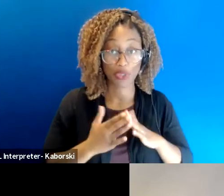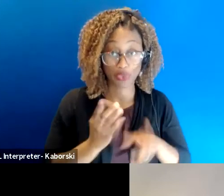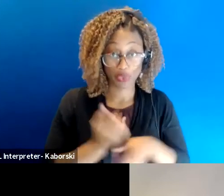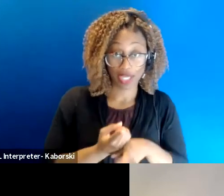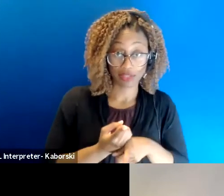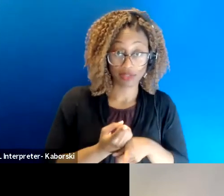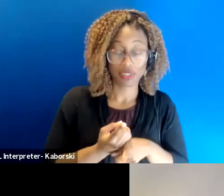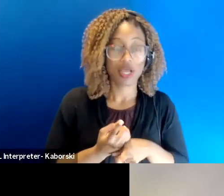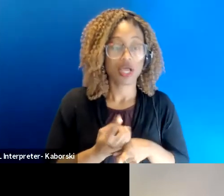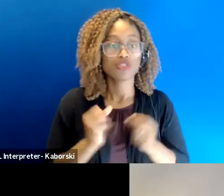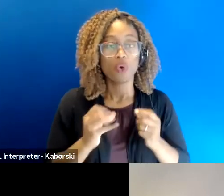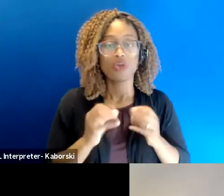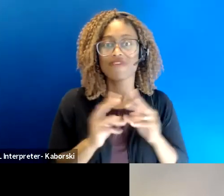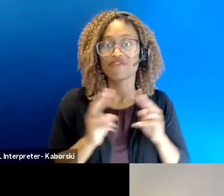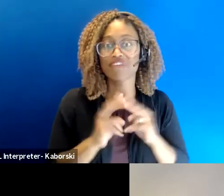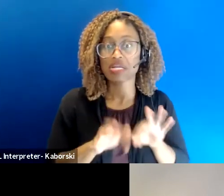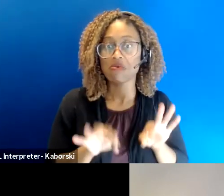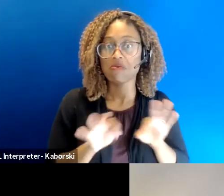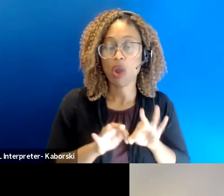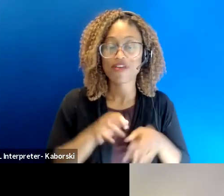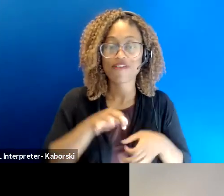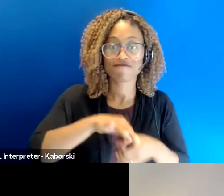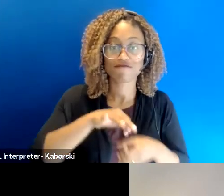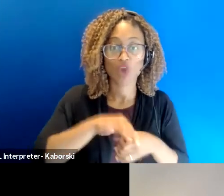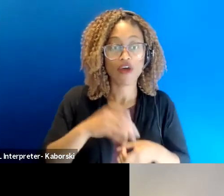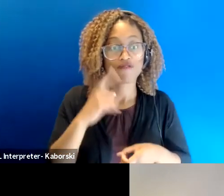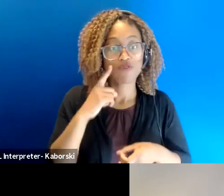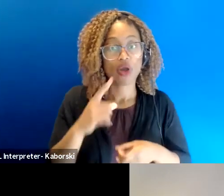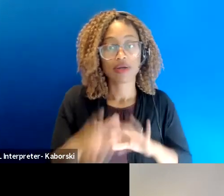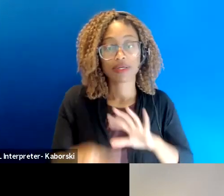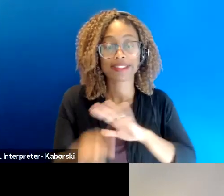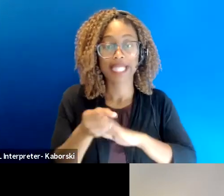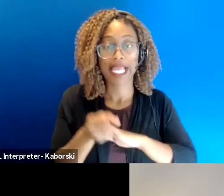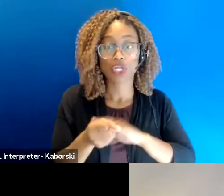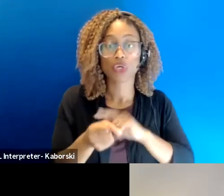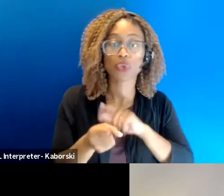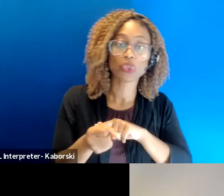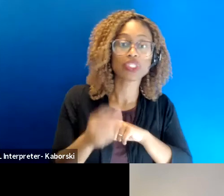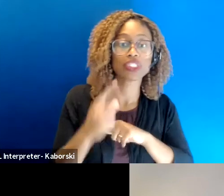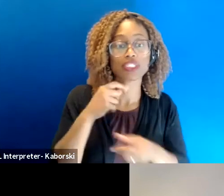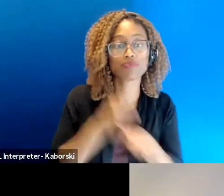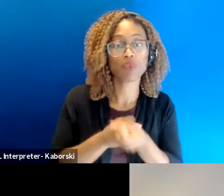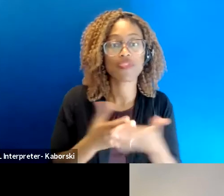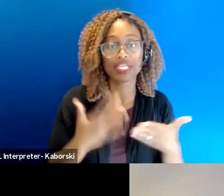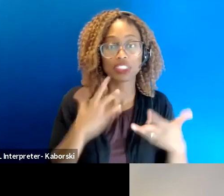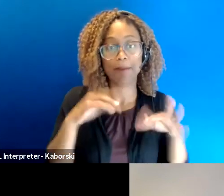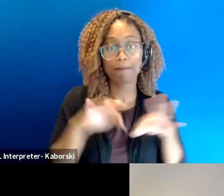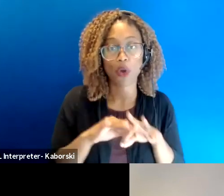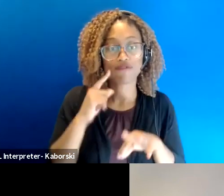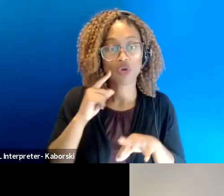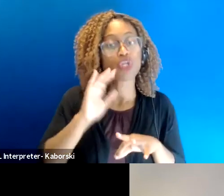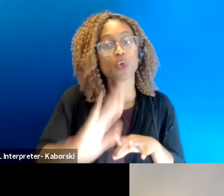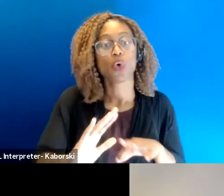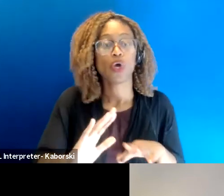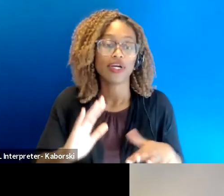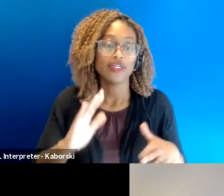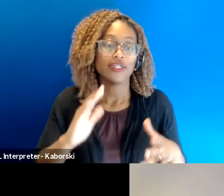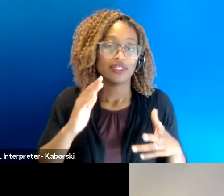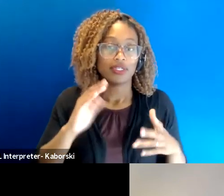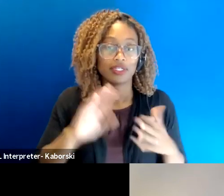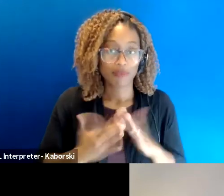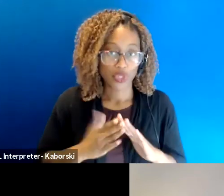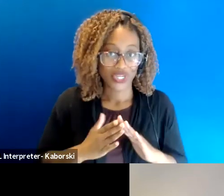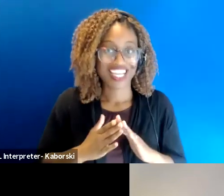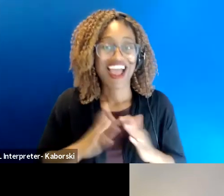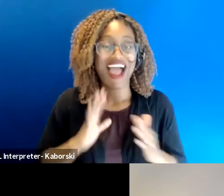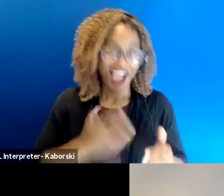it's very important to vote for candidates that support things that are important to our community